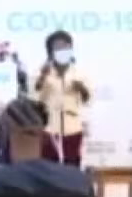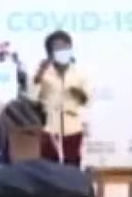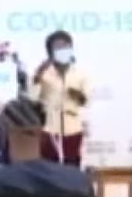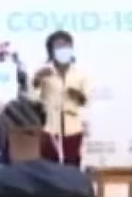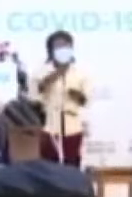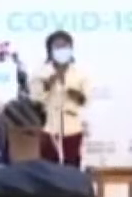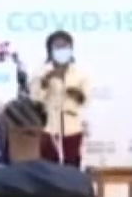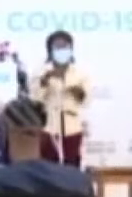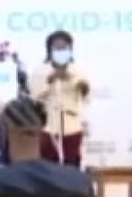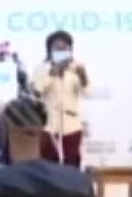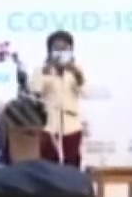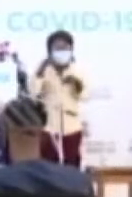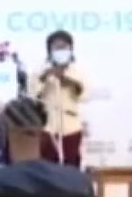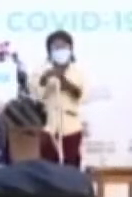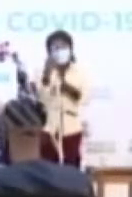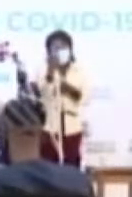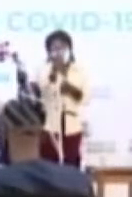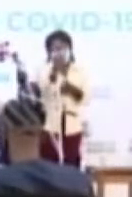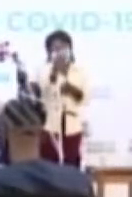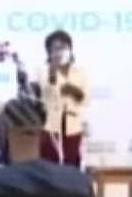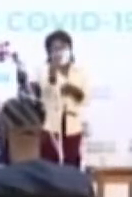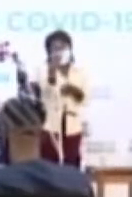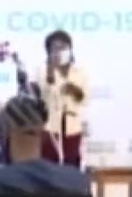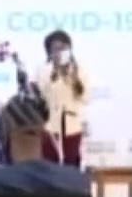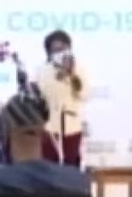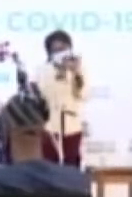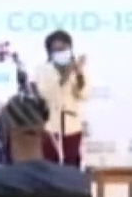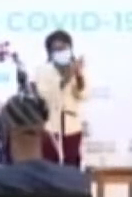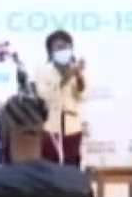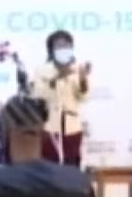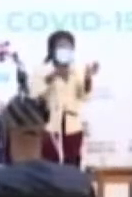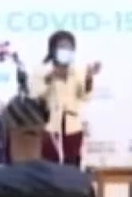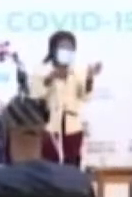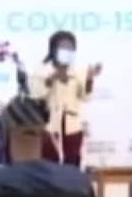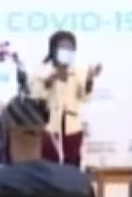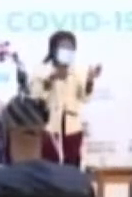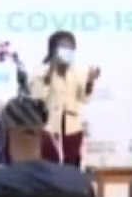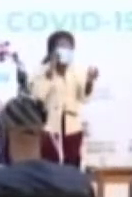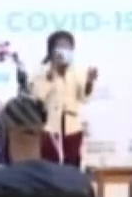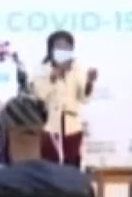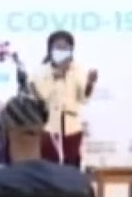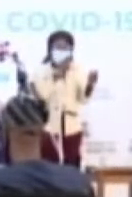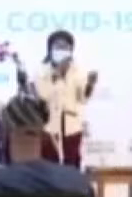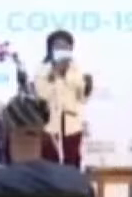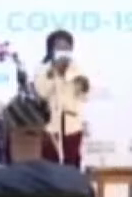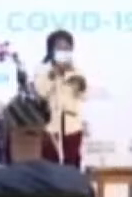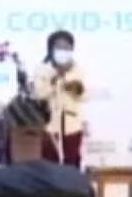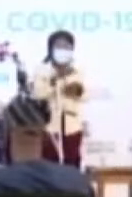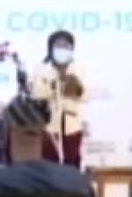3 states. 4 states actually, with Lagos inclusive, that's Nasarawa,